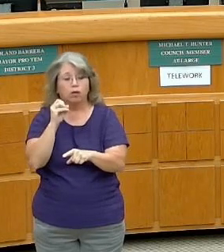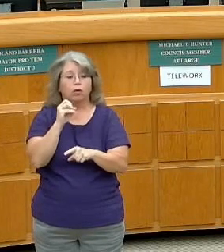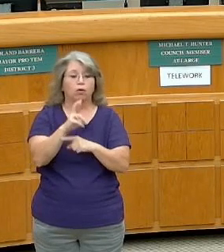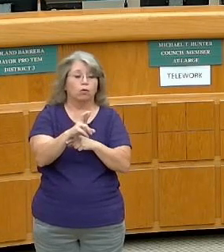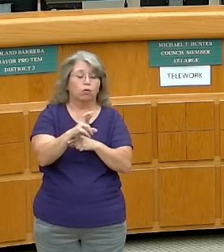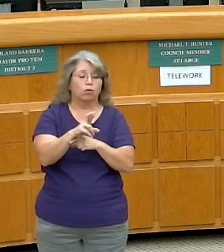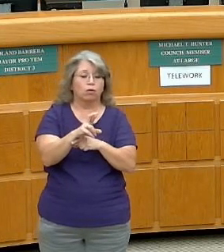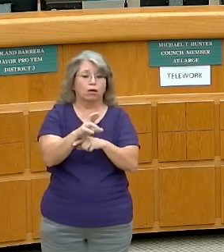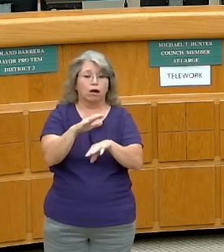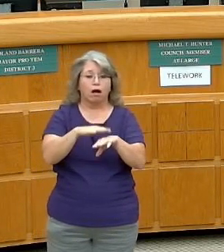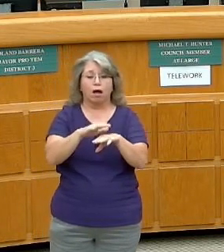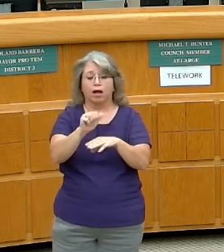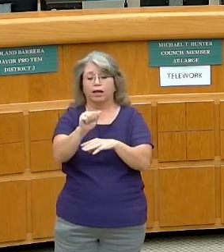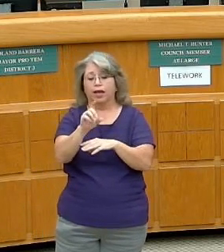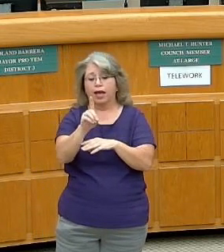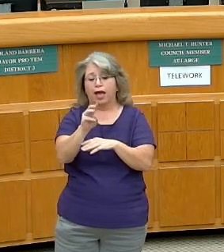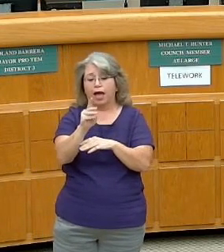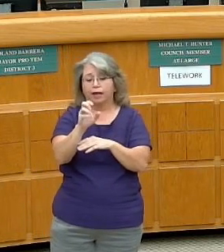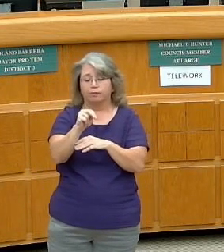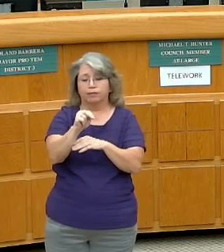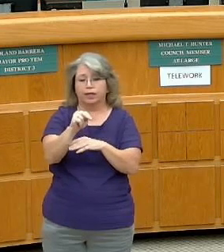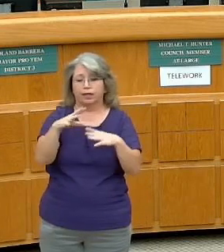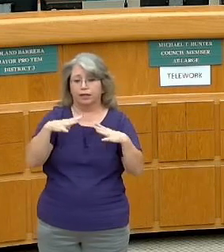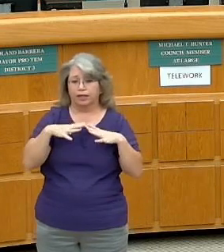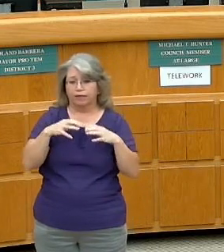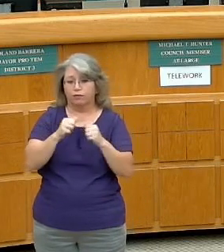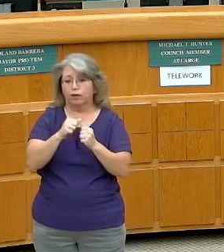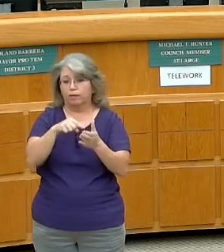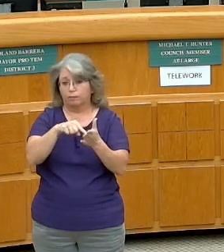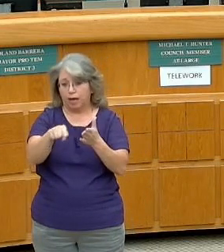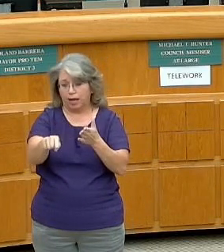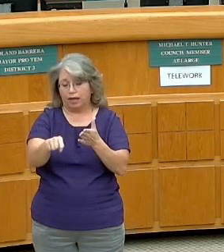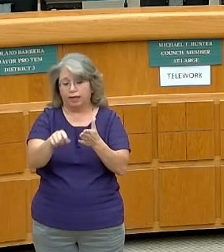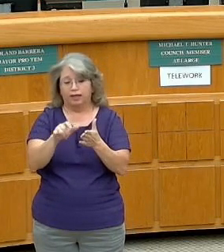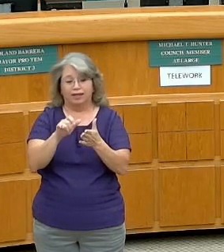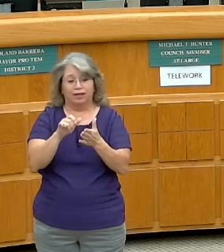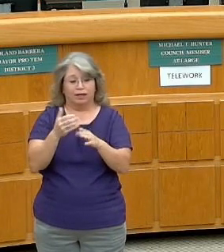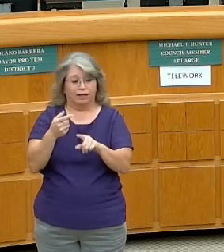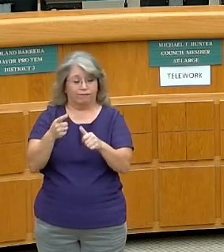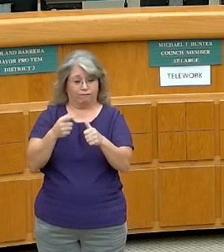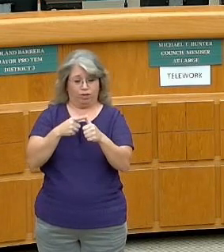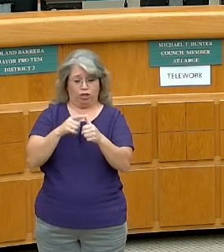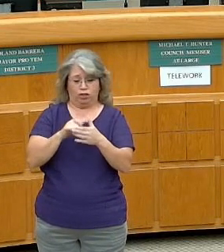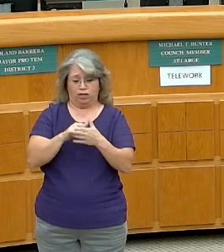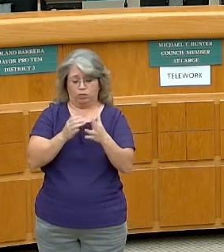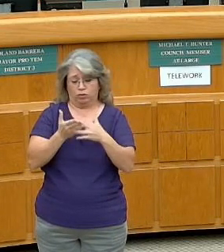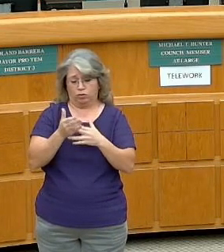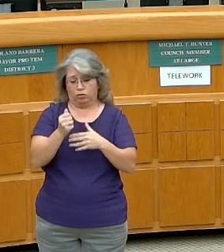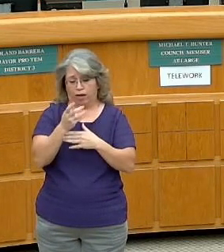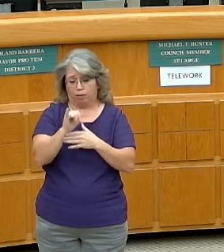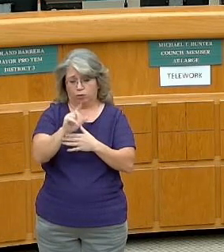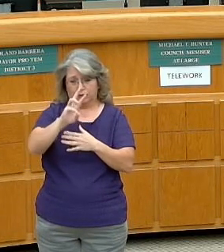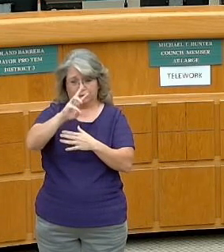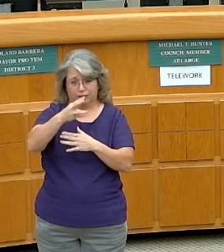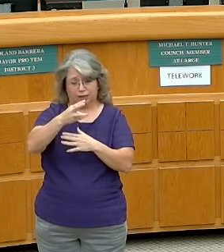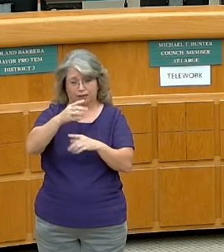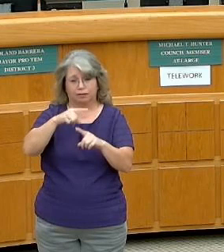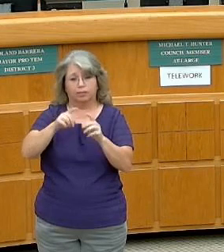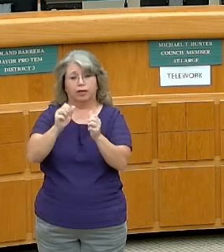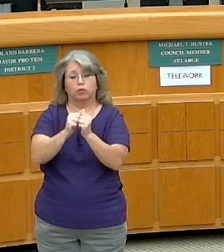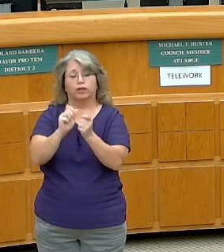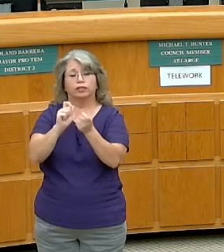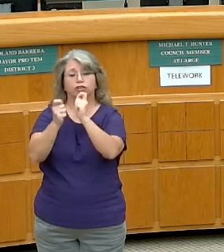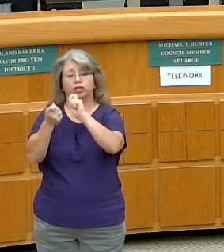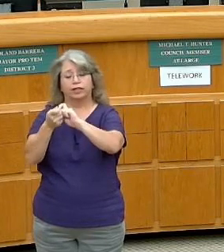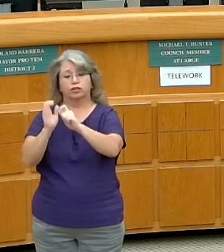administrative leave with pay, and that was to go through April 6th. But with the changes at the state level and then our own